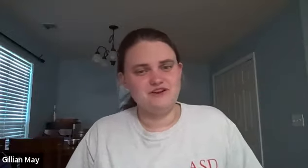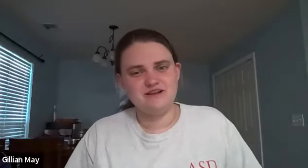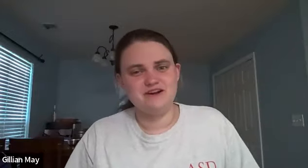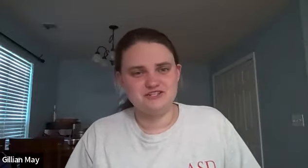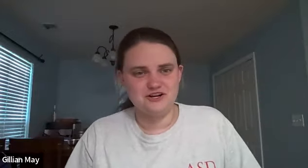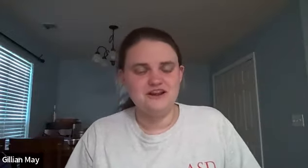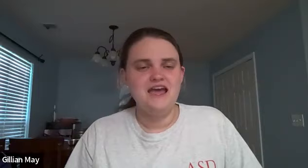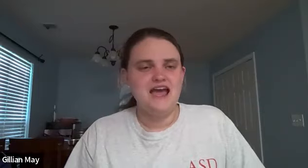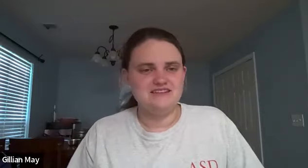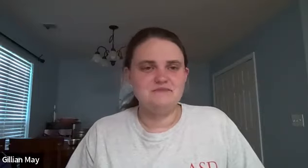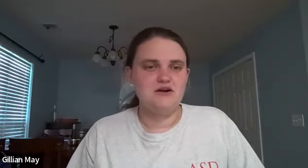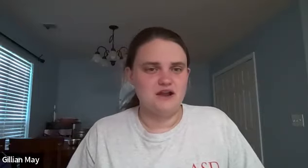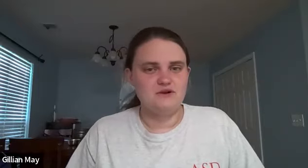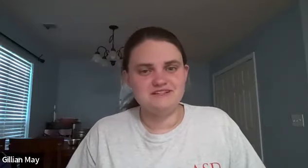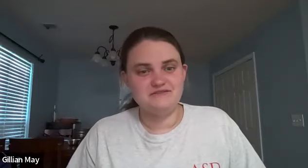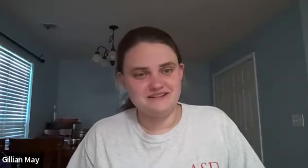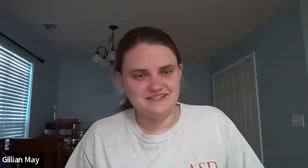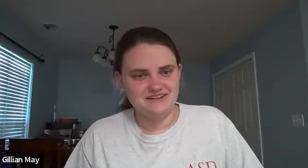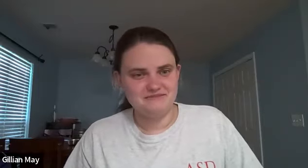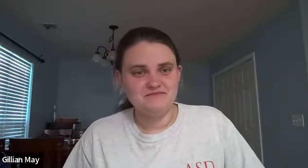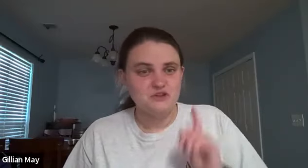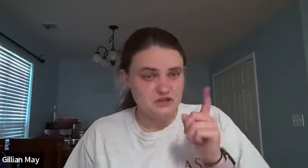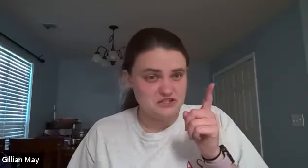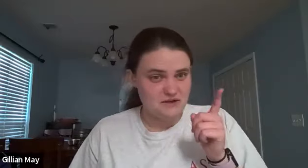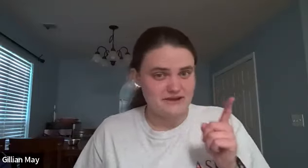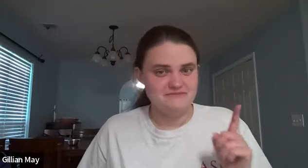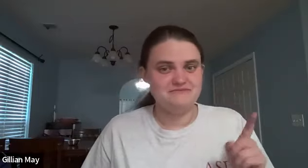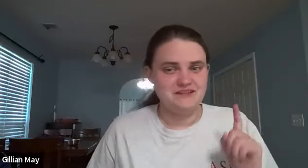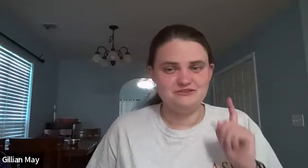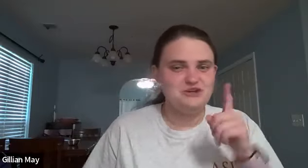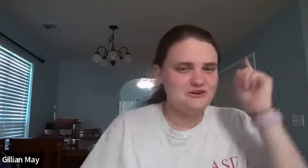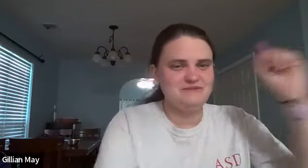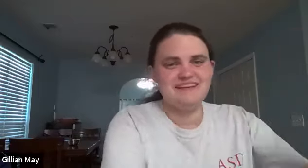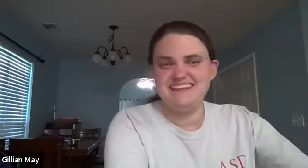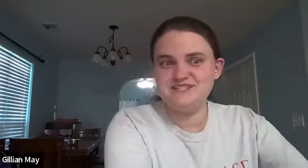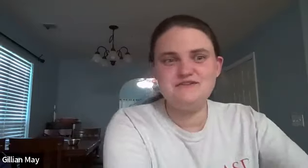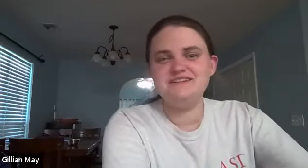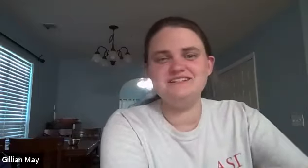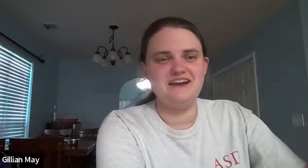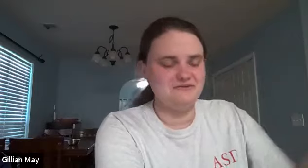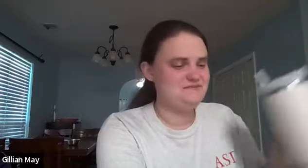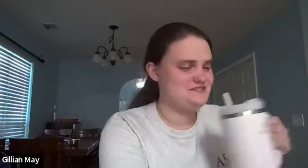talking about a shirt and then somehow got roped into volunteering. They'll get you that way. And they'll totally be like, yes, you volunteer now. So,